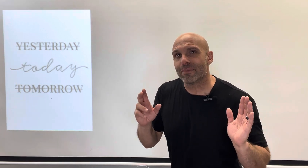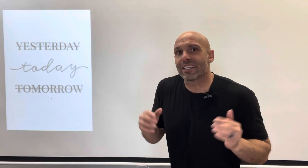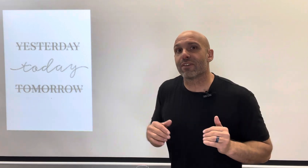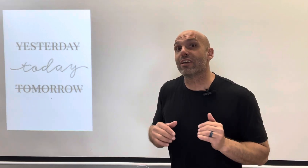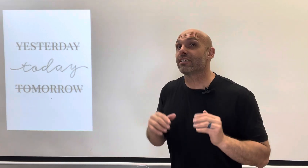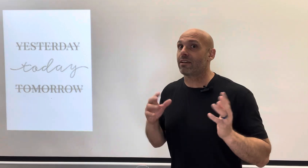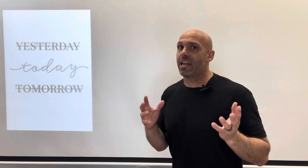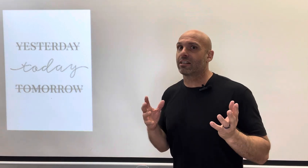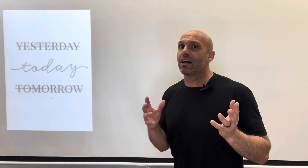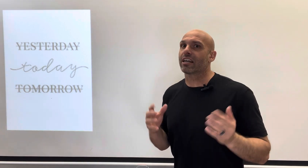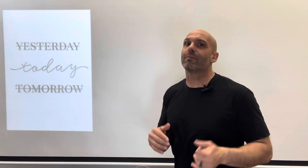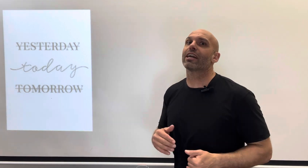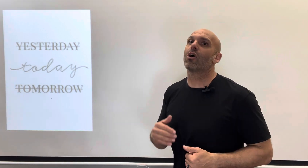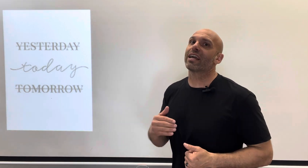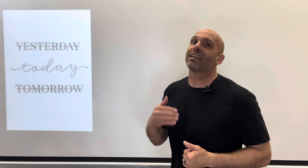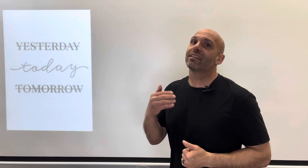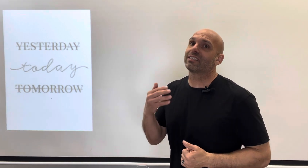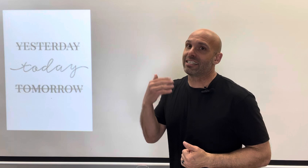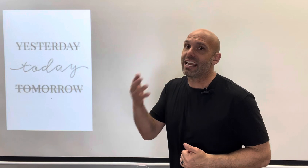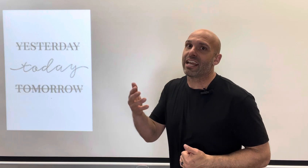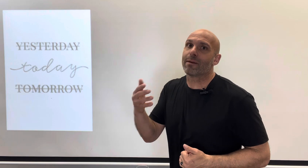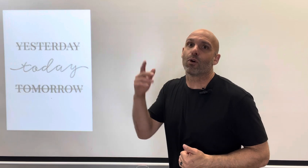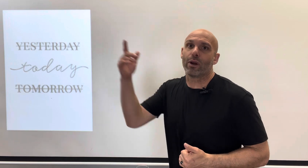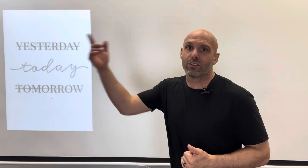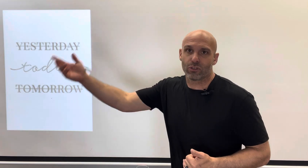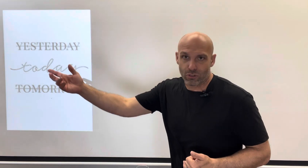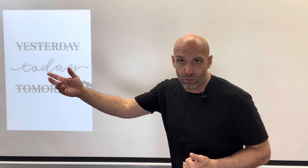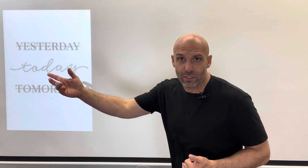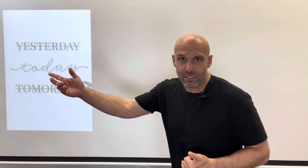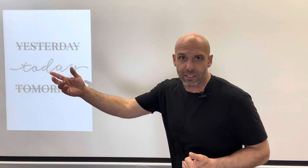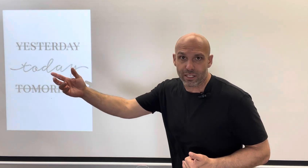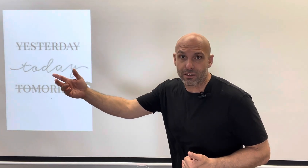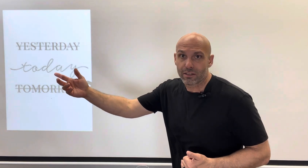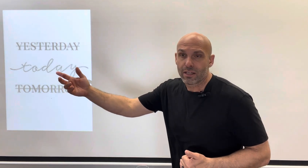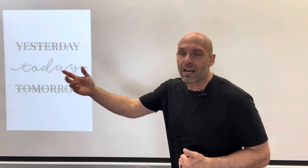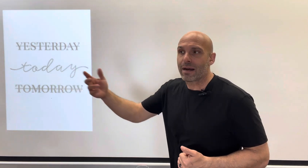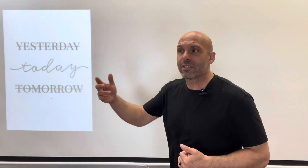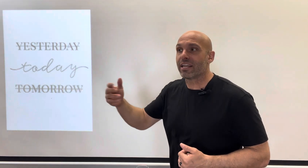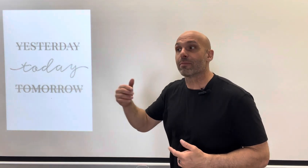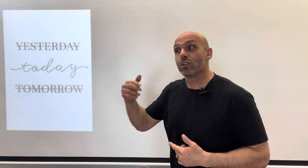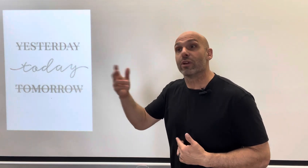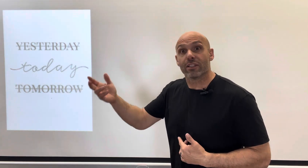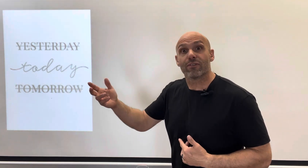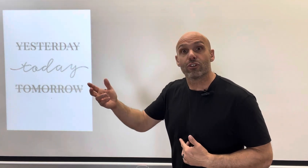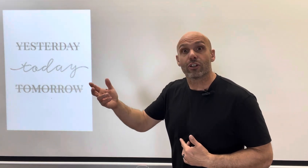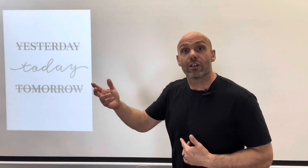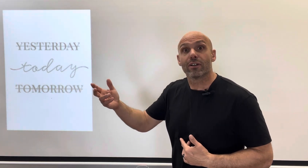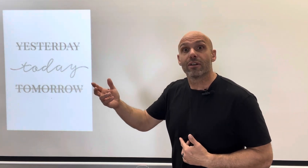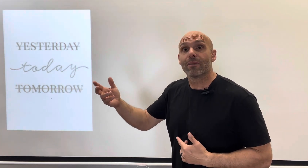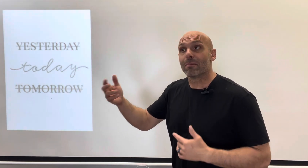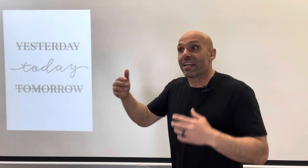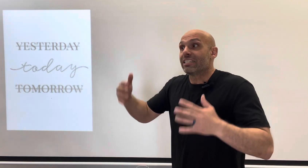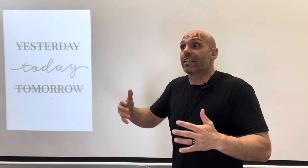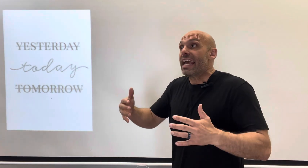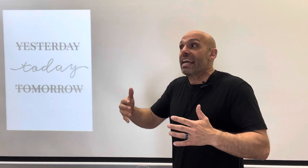if it's 8 o'clock and I'm like, oh yeah, today I'm going to do this thing, I'm saying I'm going to do it in the future. But it is today, so it's